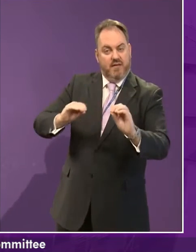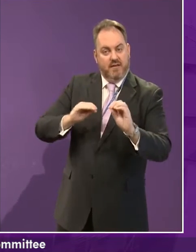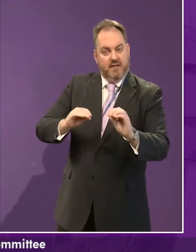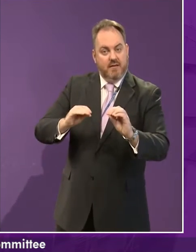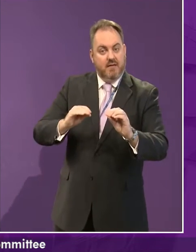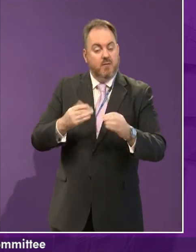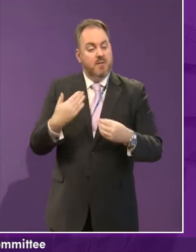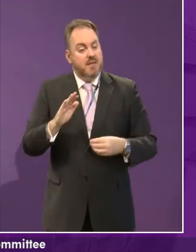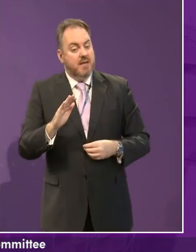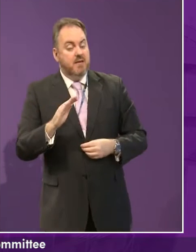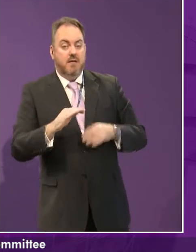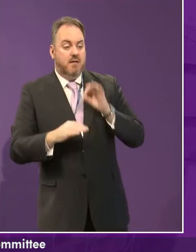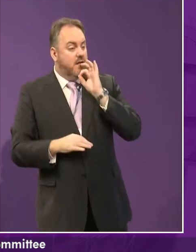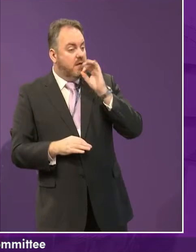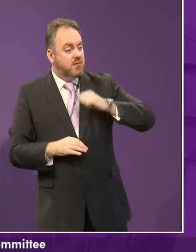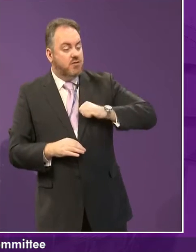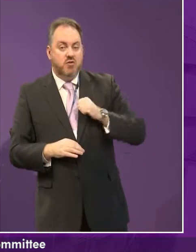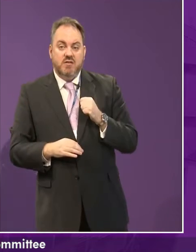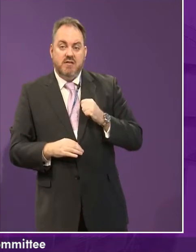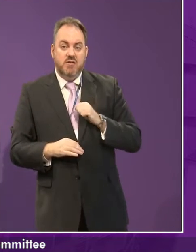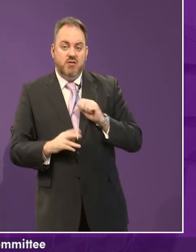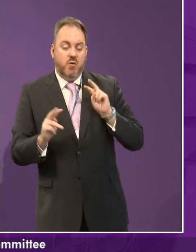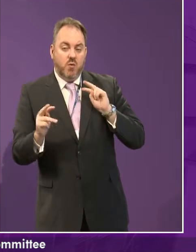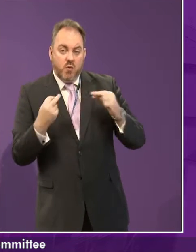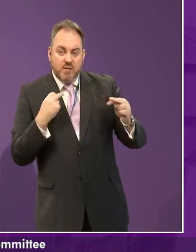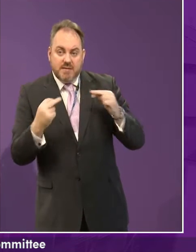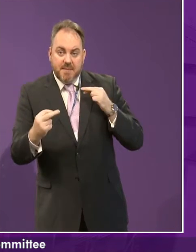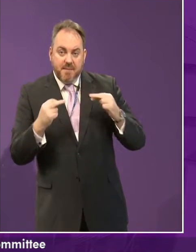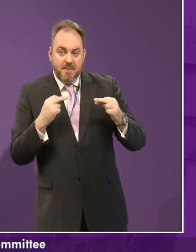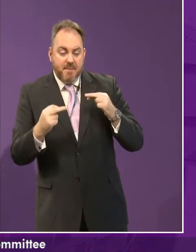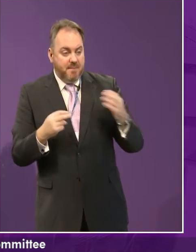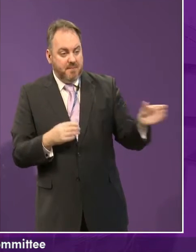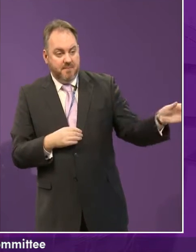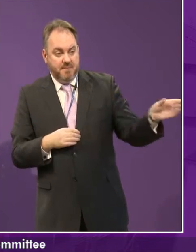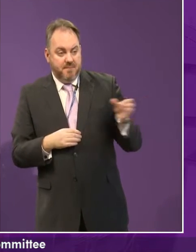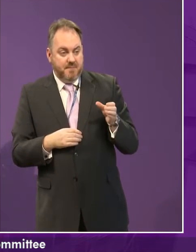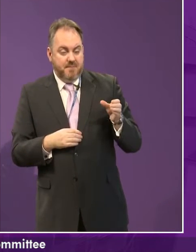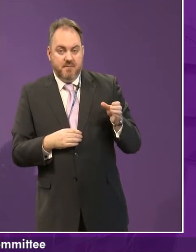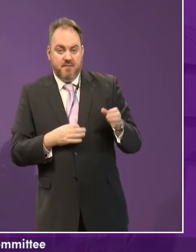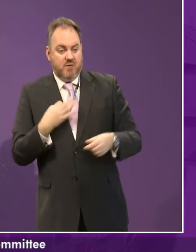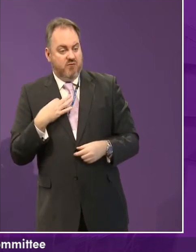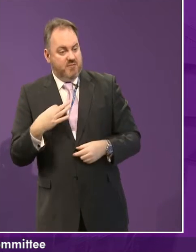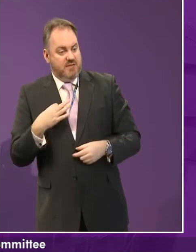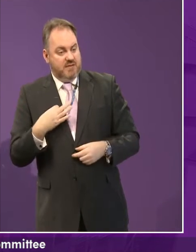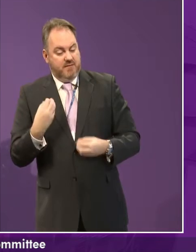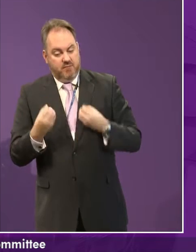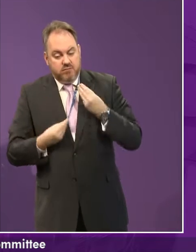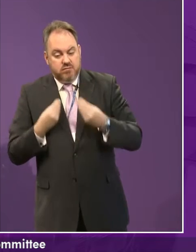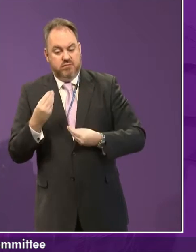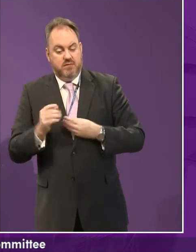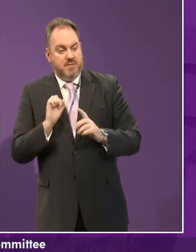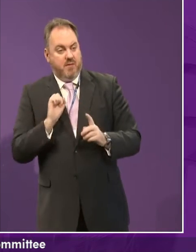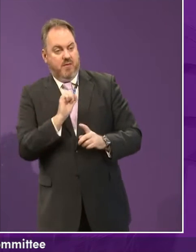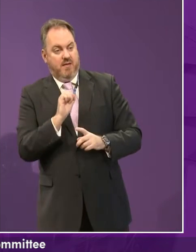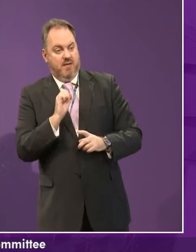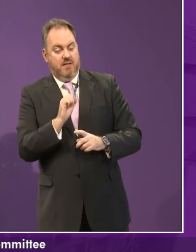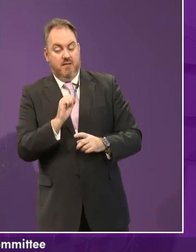Scottish Autism to provide training on ASDs,